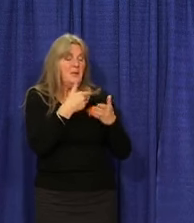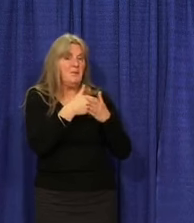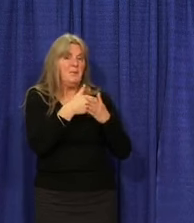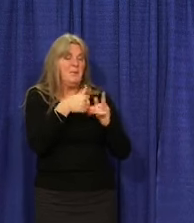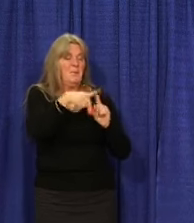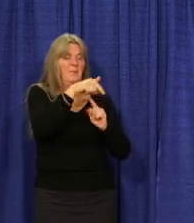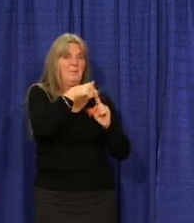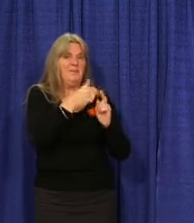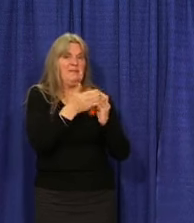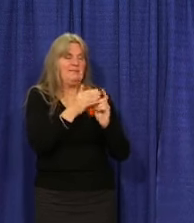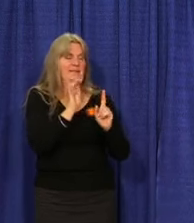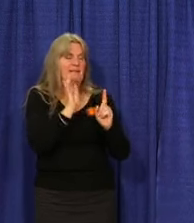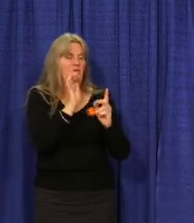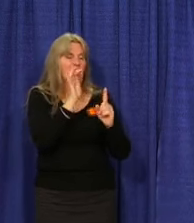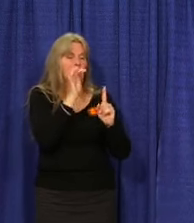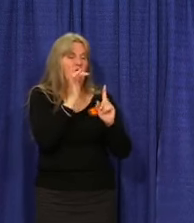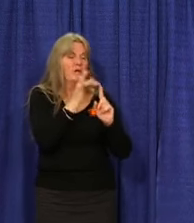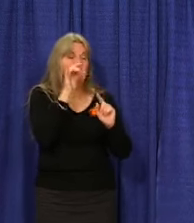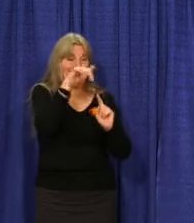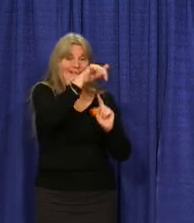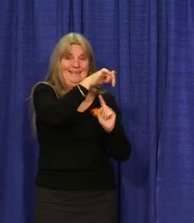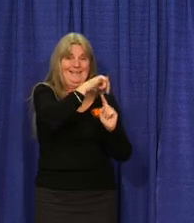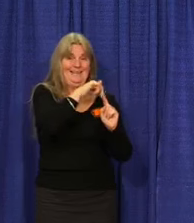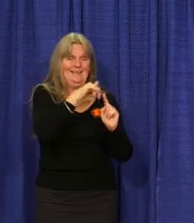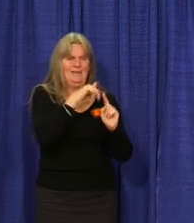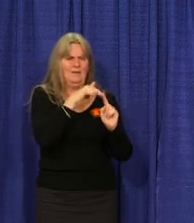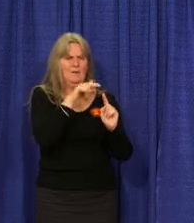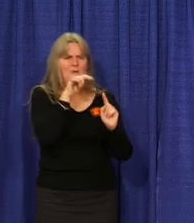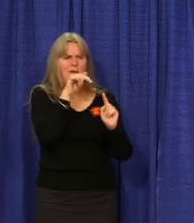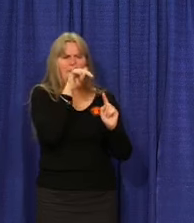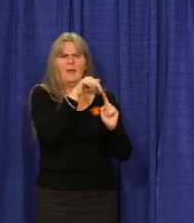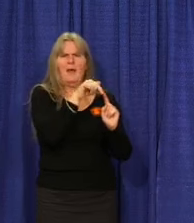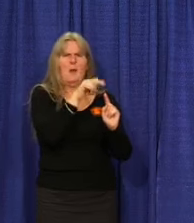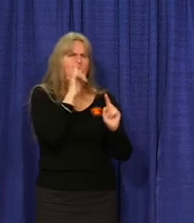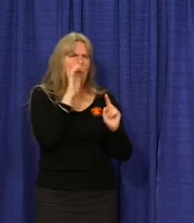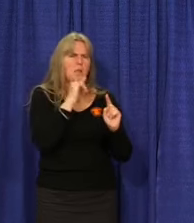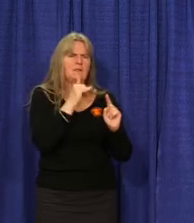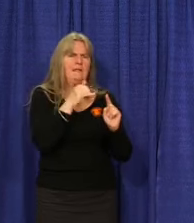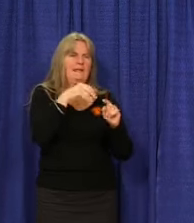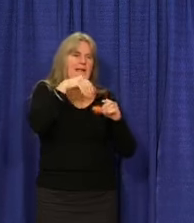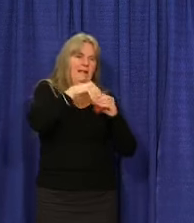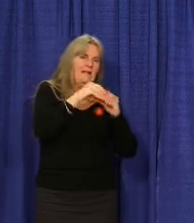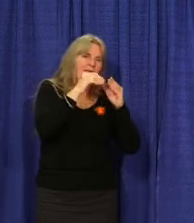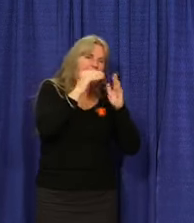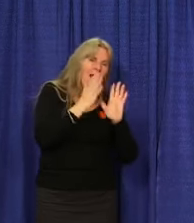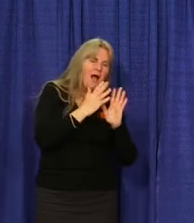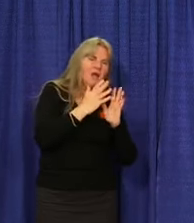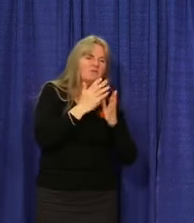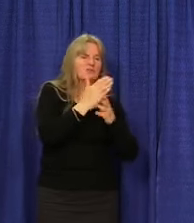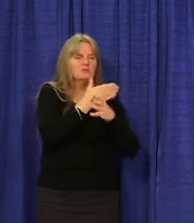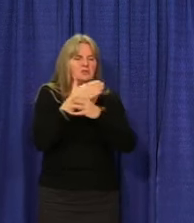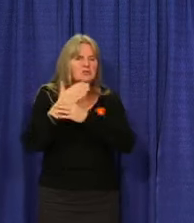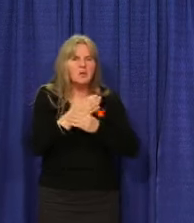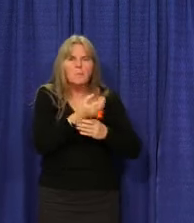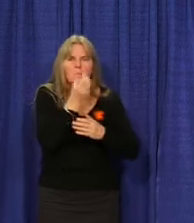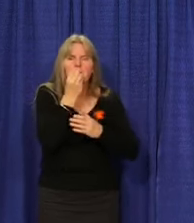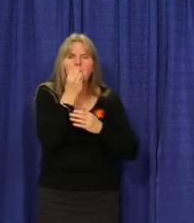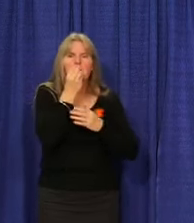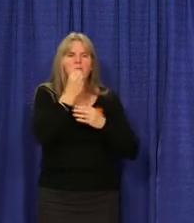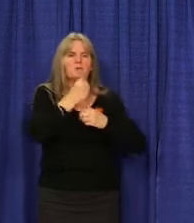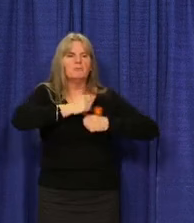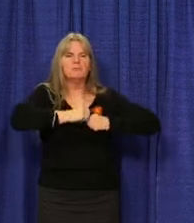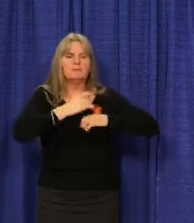contacts. And then it's assessing, well, what was that contact like? So are these household contacts where you're sharing food, you're sharing